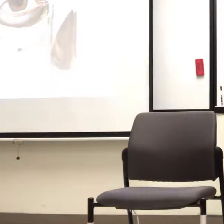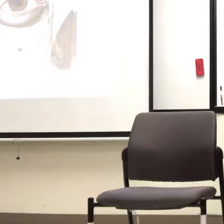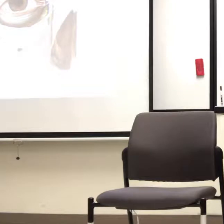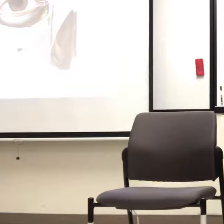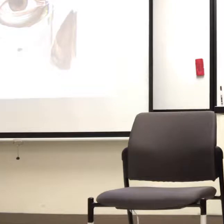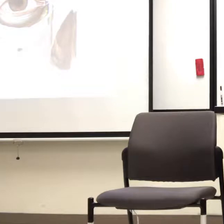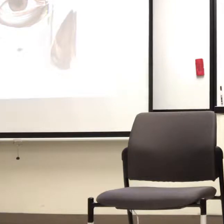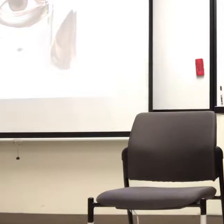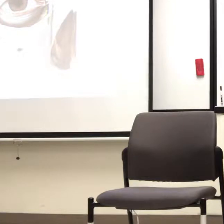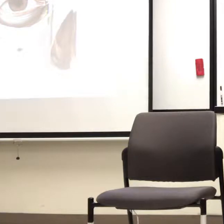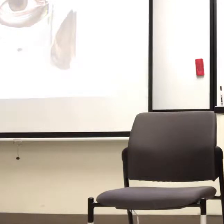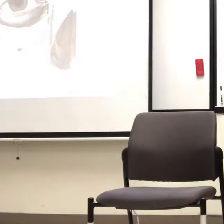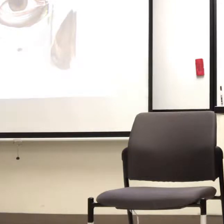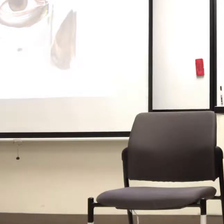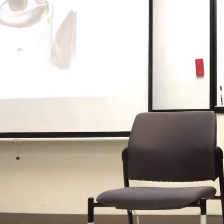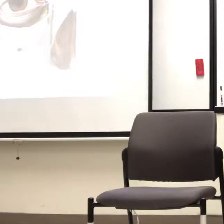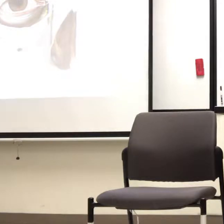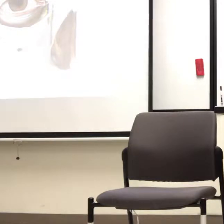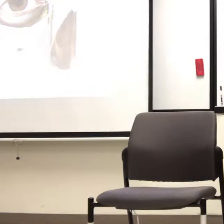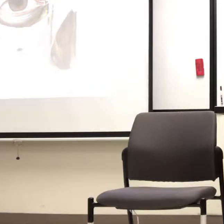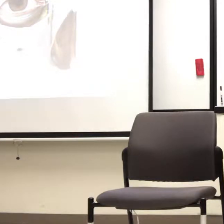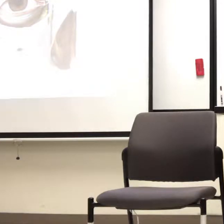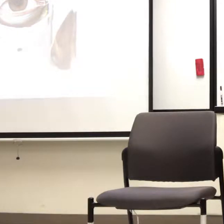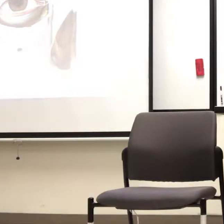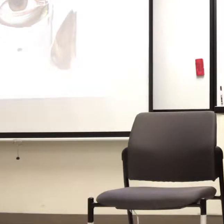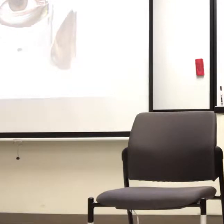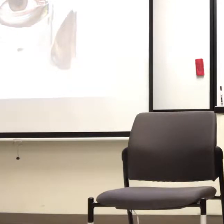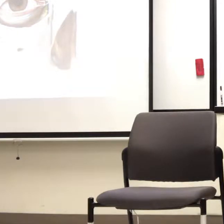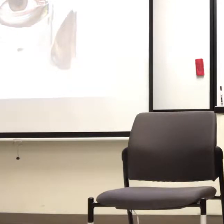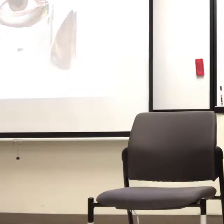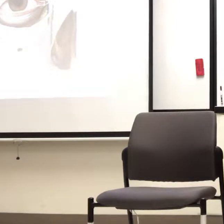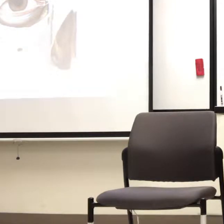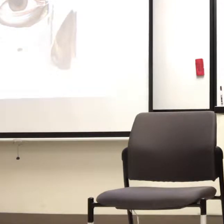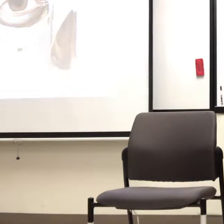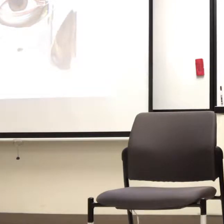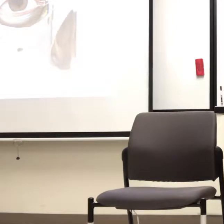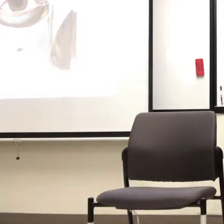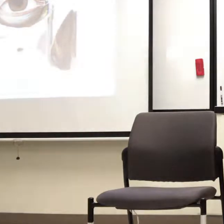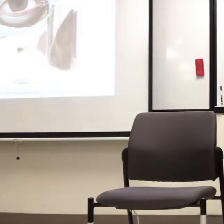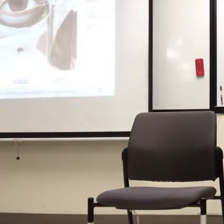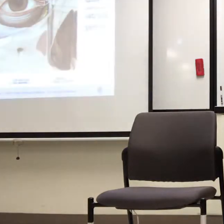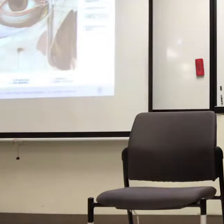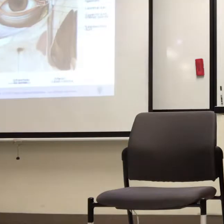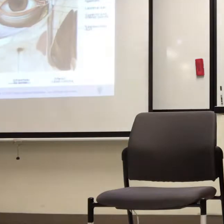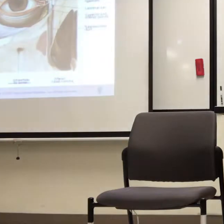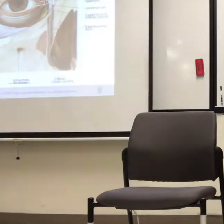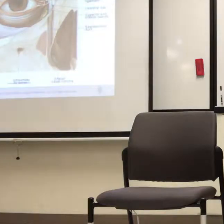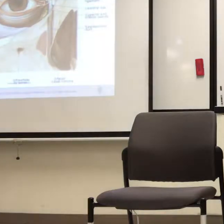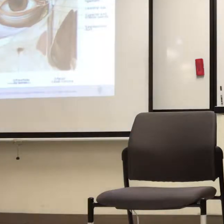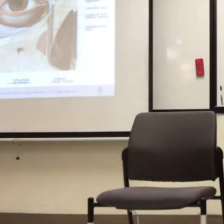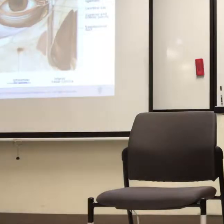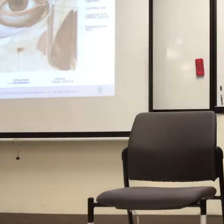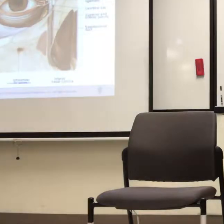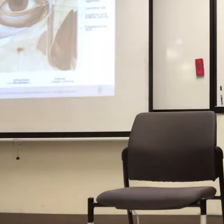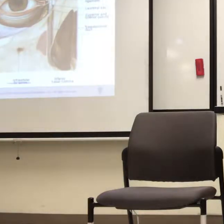Kind of in this area here, glandular tissue.